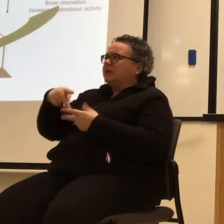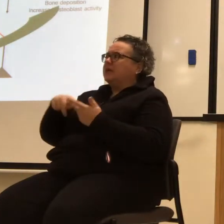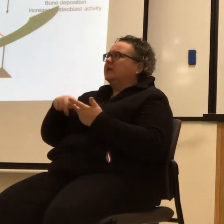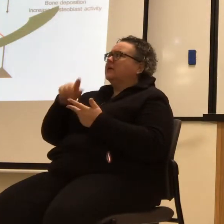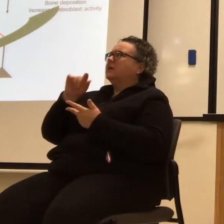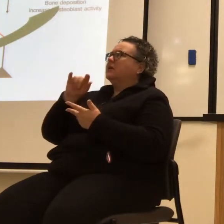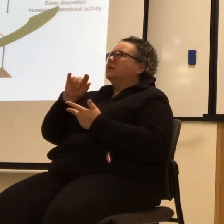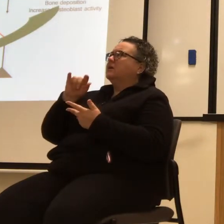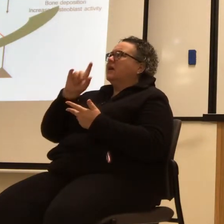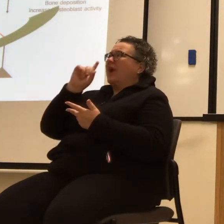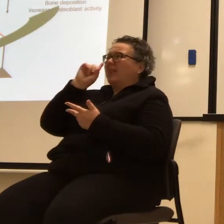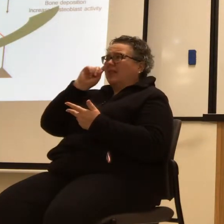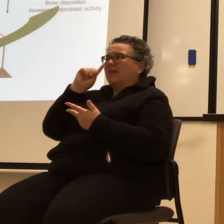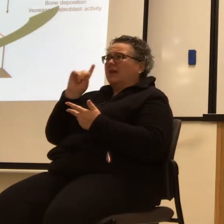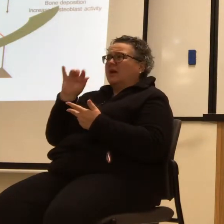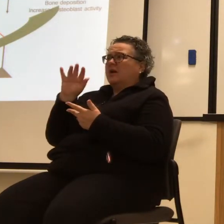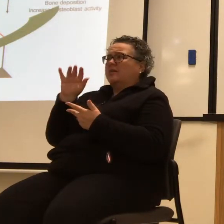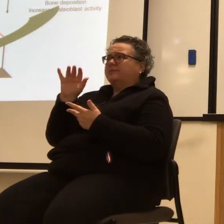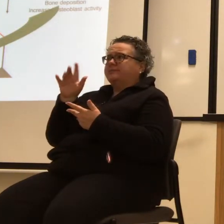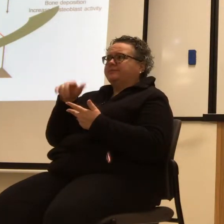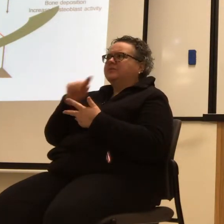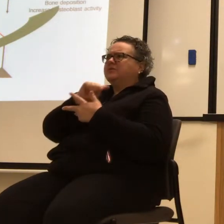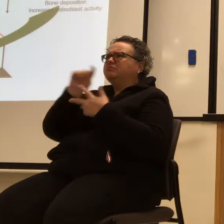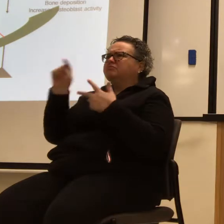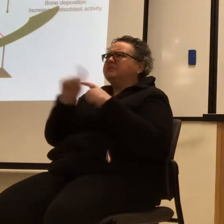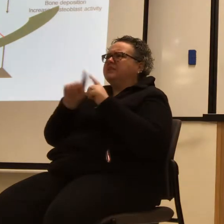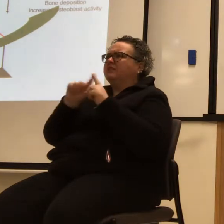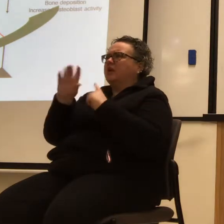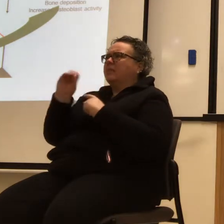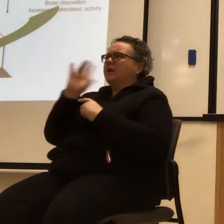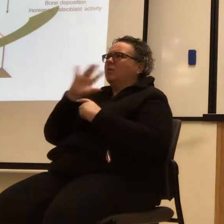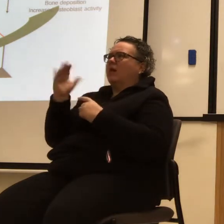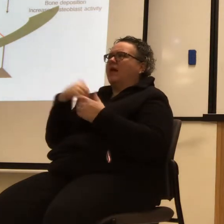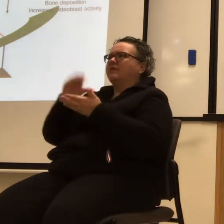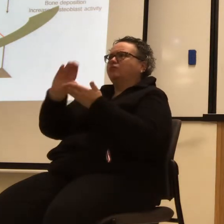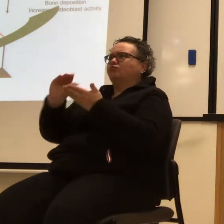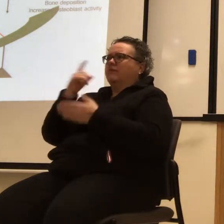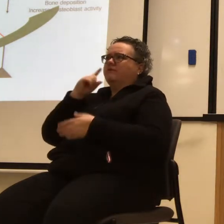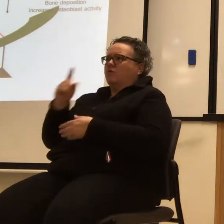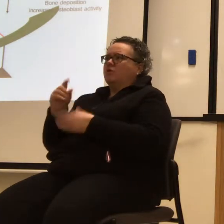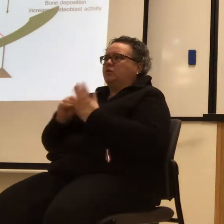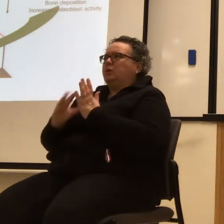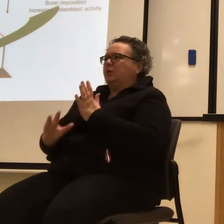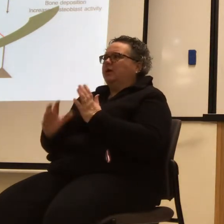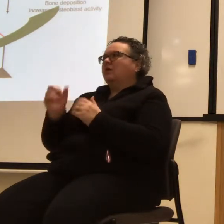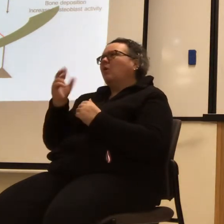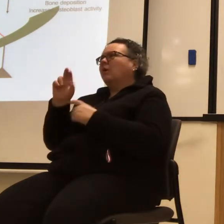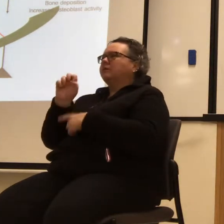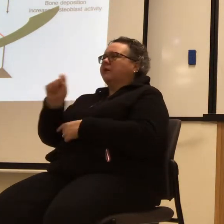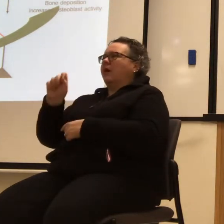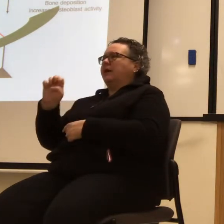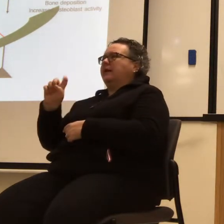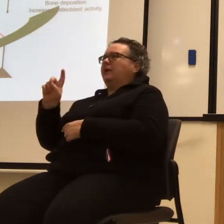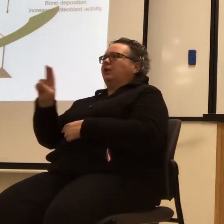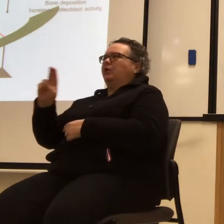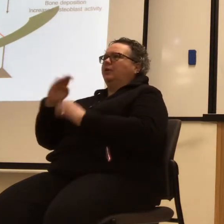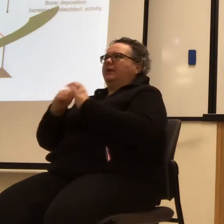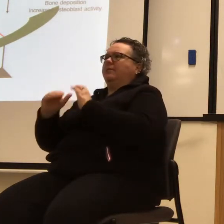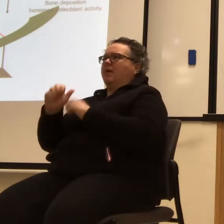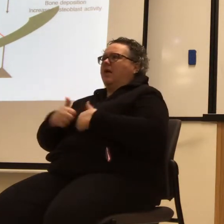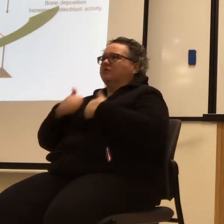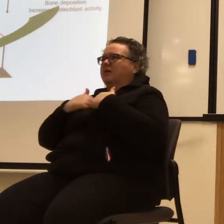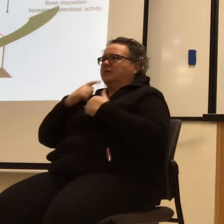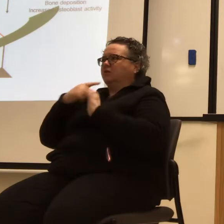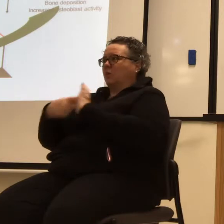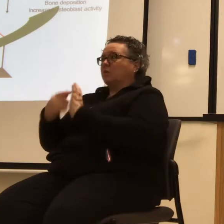low blood calcium and you want to get it back to homeostasis, there's a hormone called PTH for increasing the bone